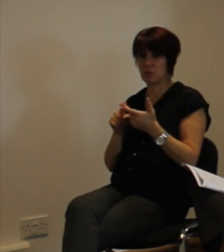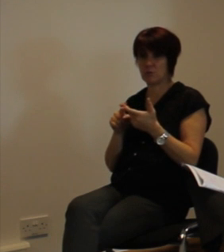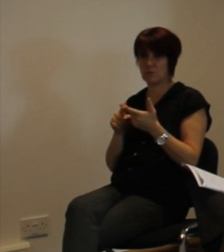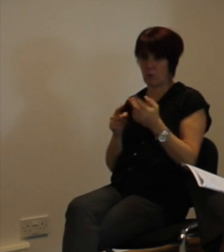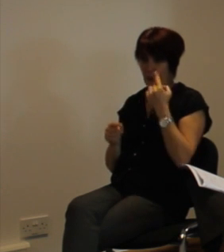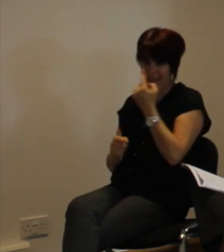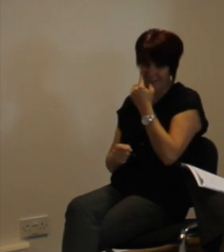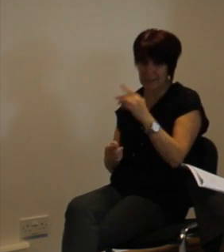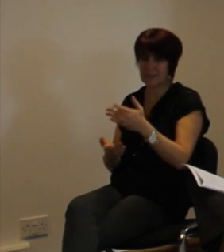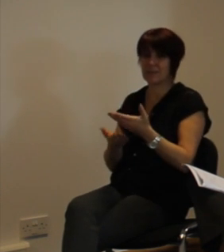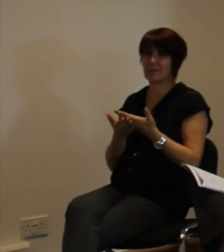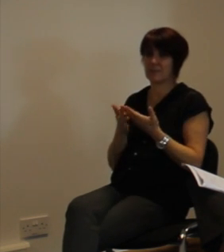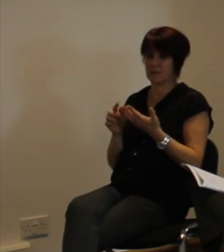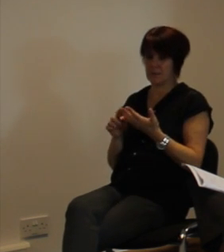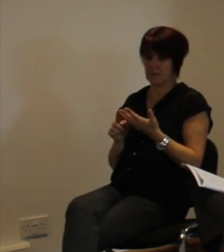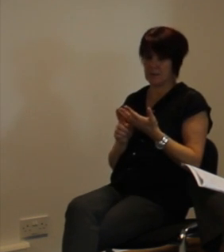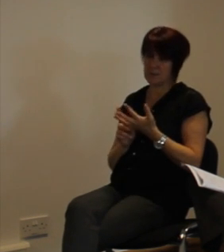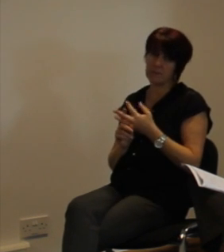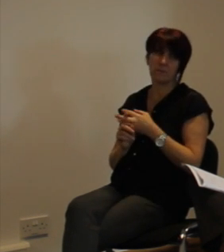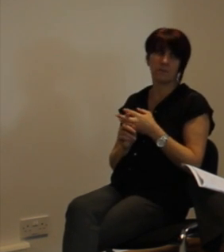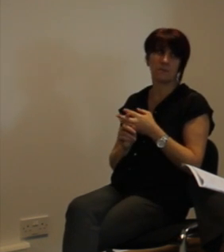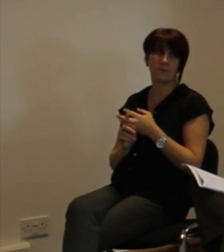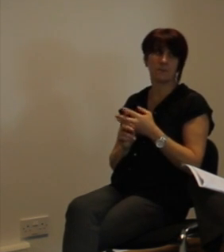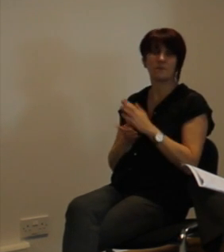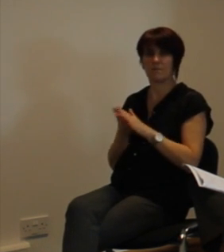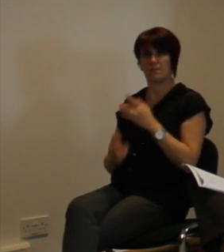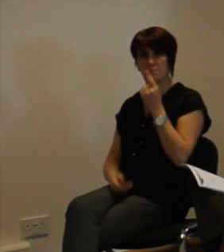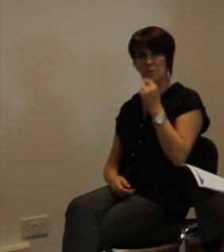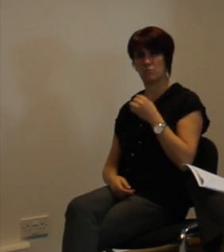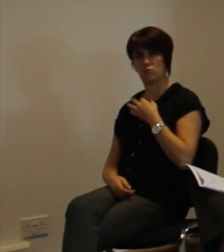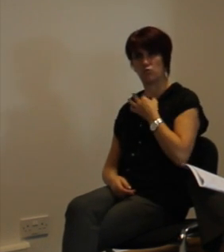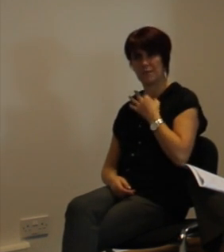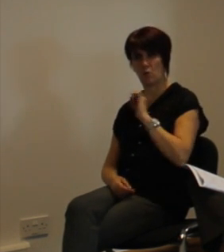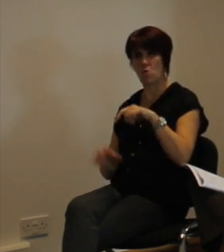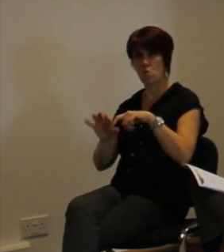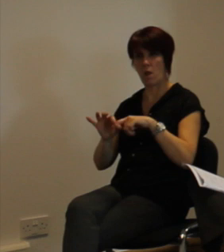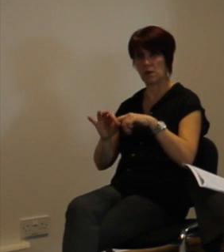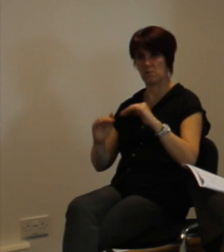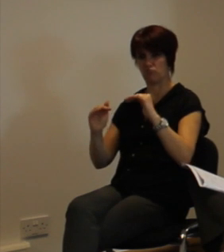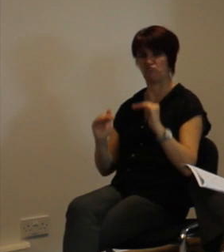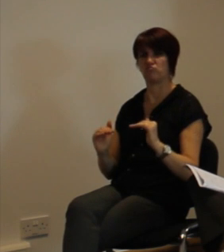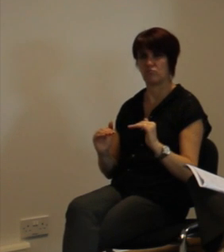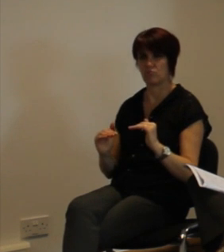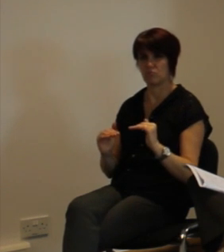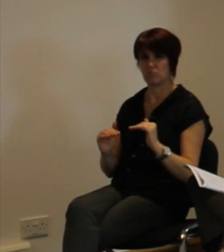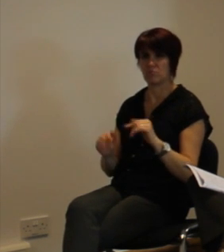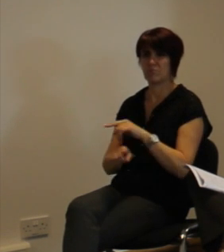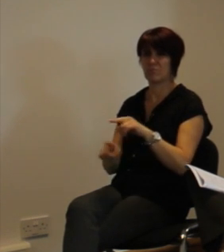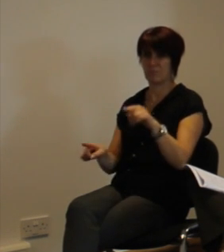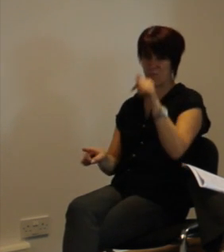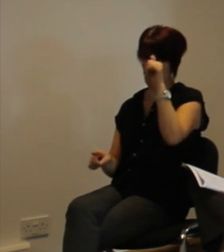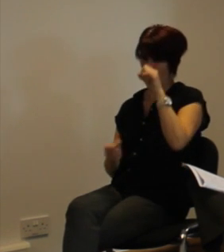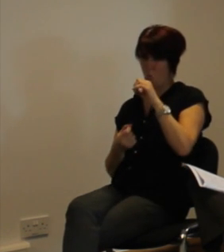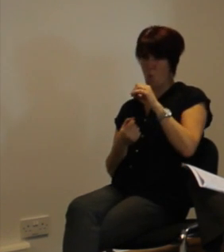they generate. And so there's an inherent risk in this, that quality is going to be compromised. And as you know, quality